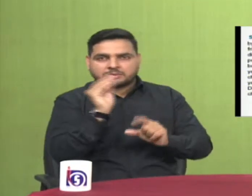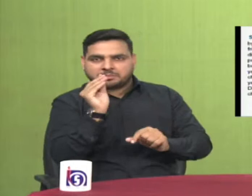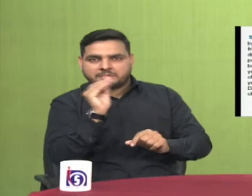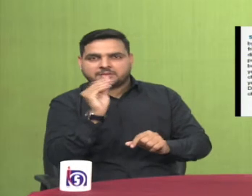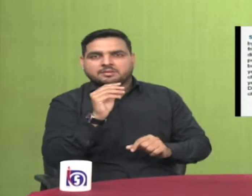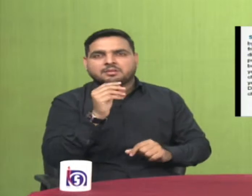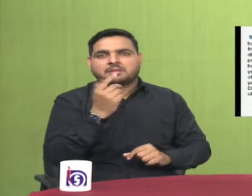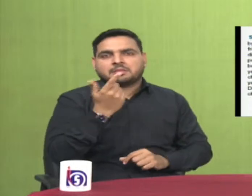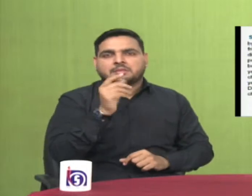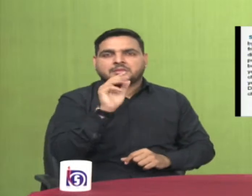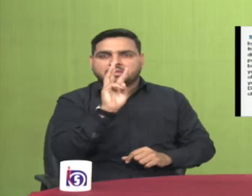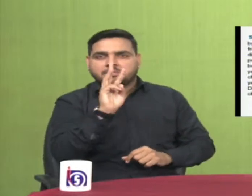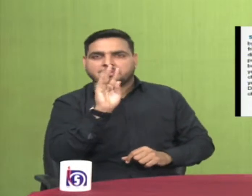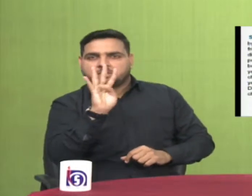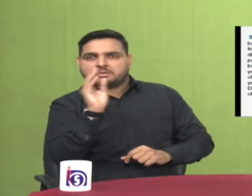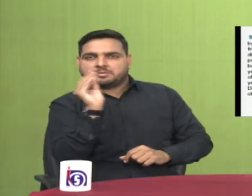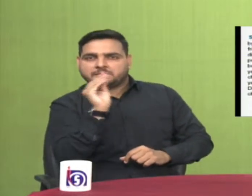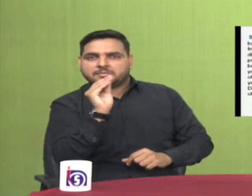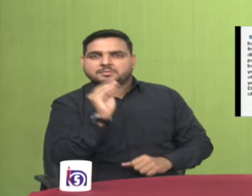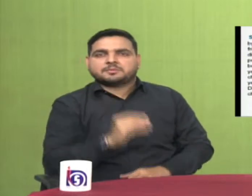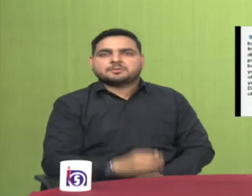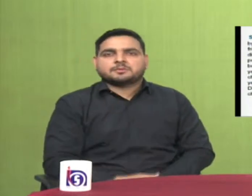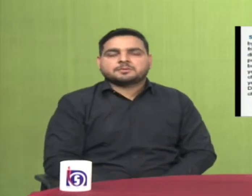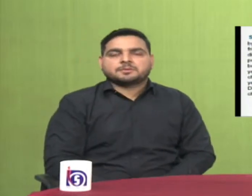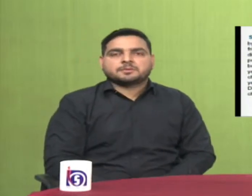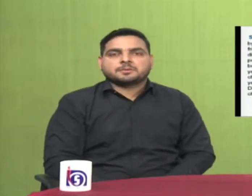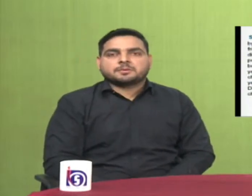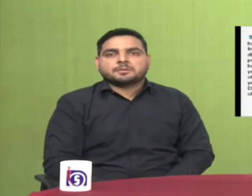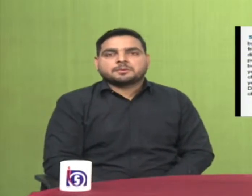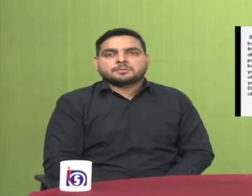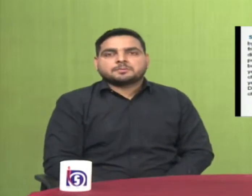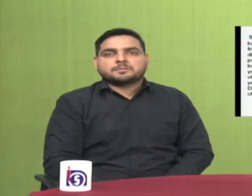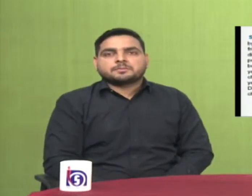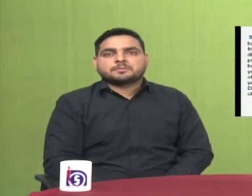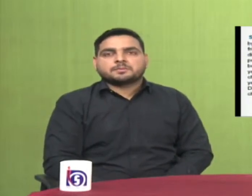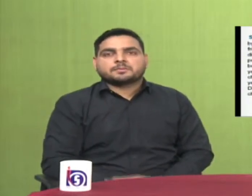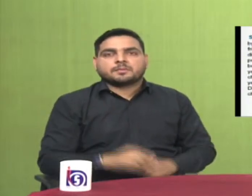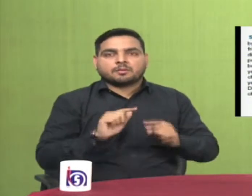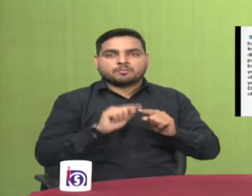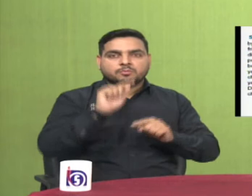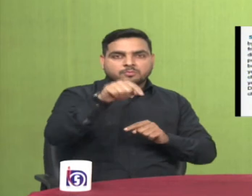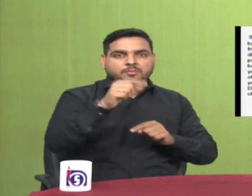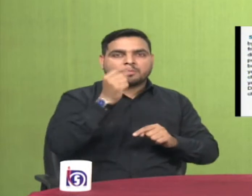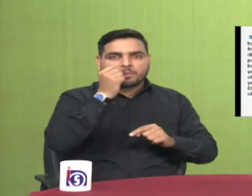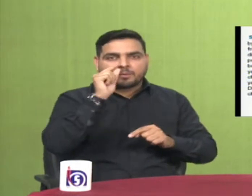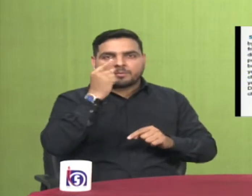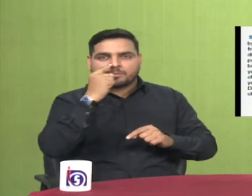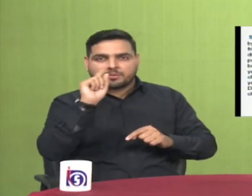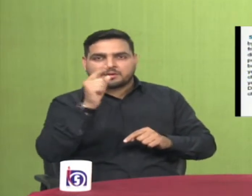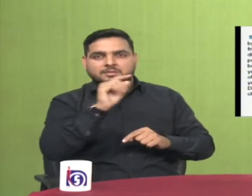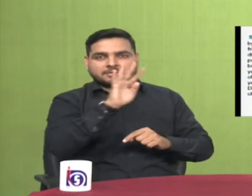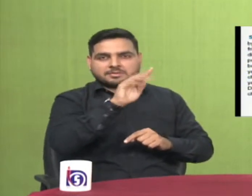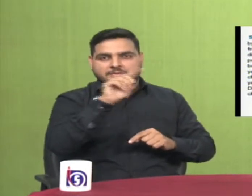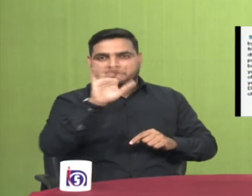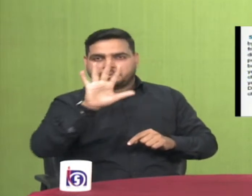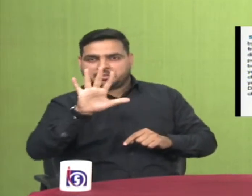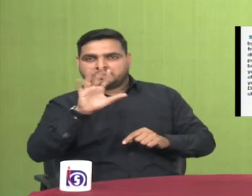displays affection towards parents during 4 to 5 years of age, prefers to